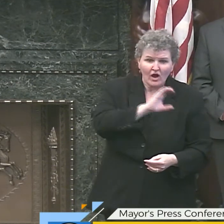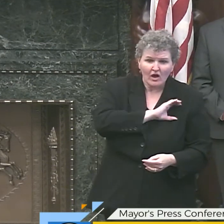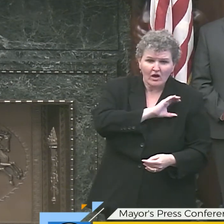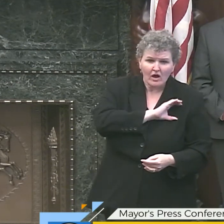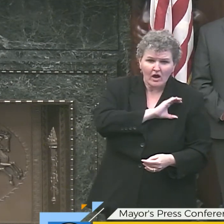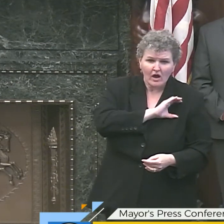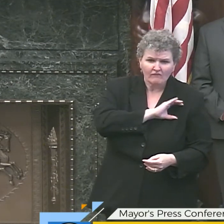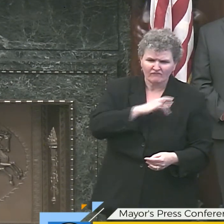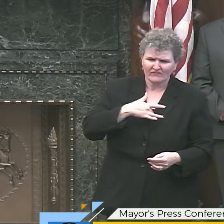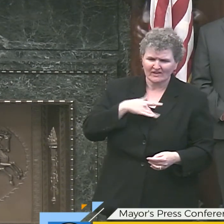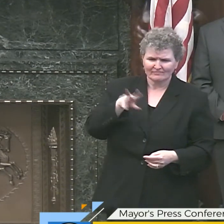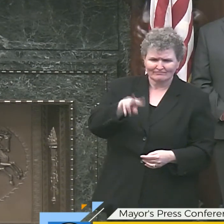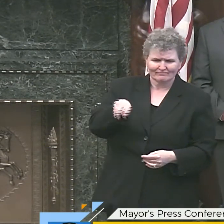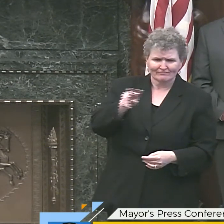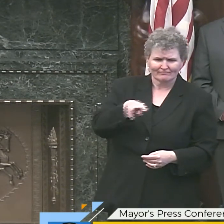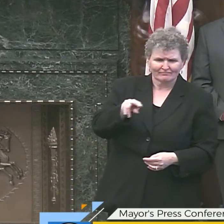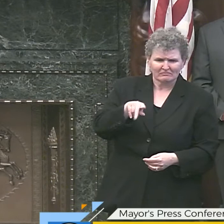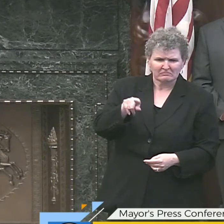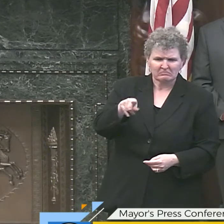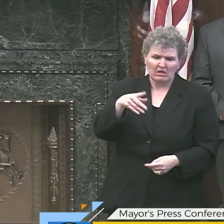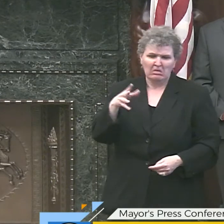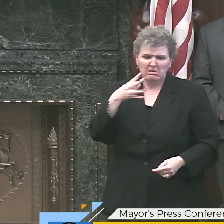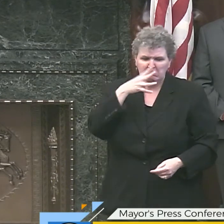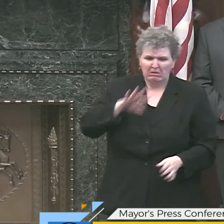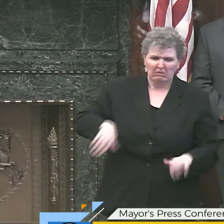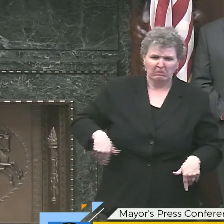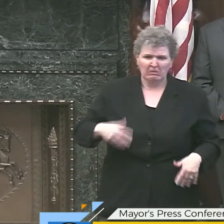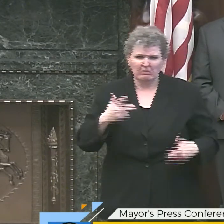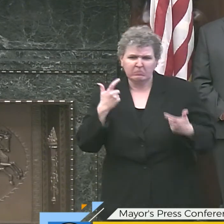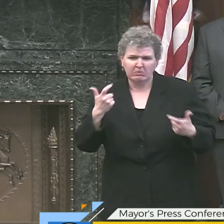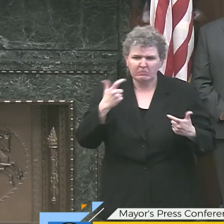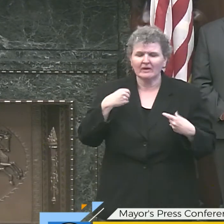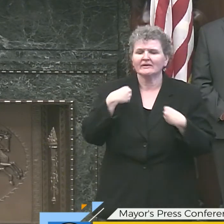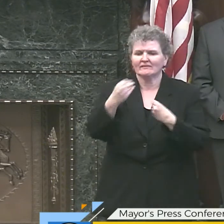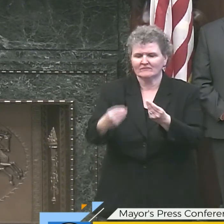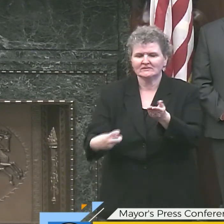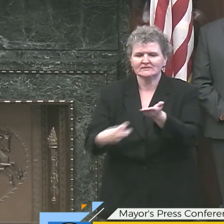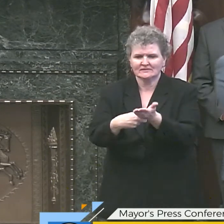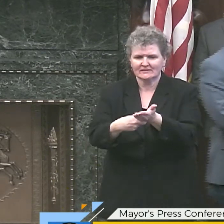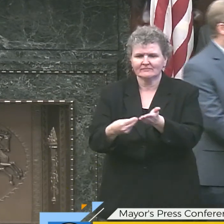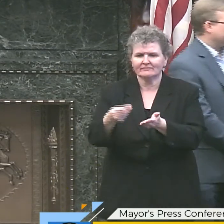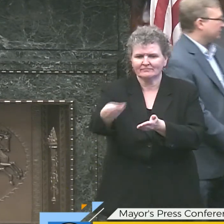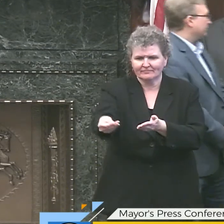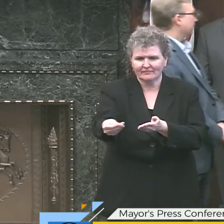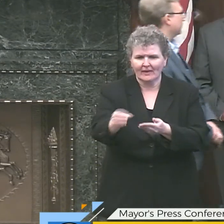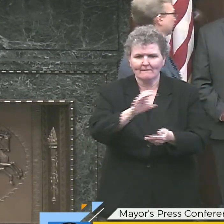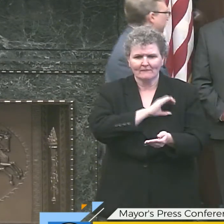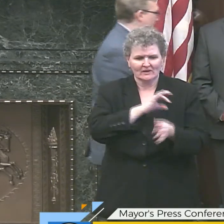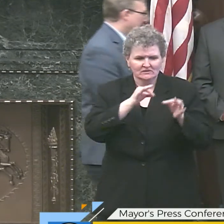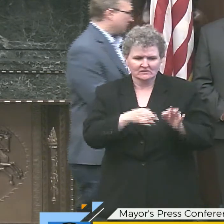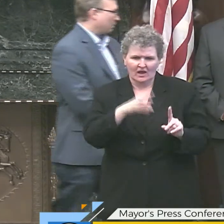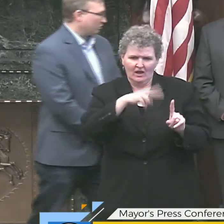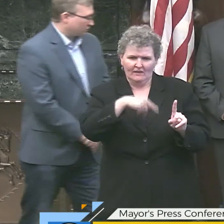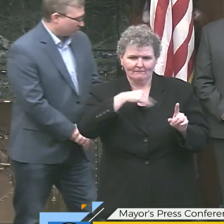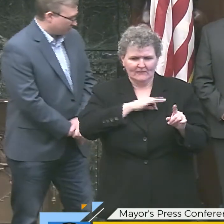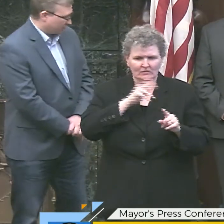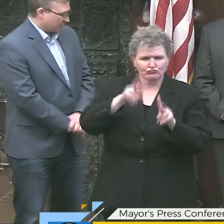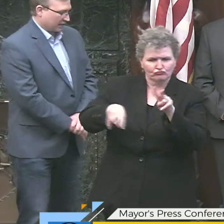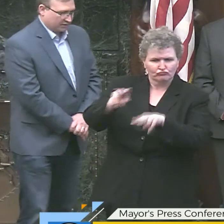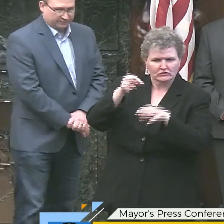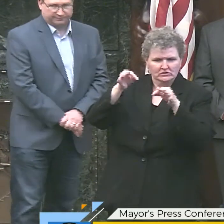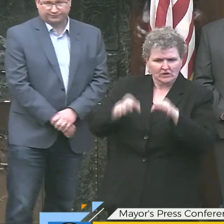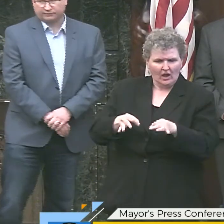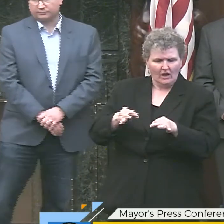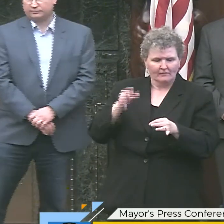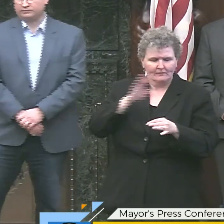could issue a citation. Again, officers have broad discretion in this regard. Vamos a continuar